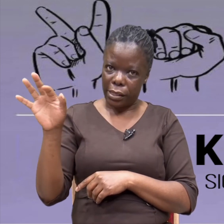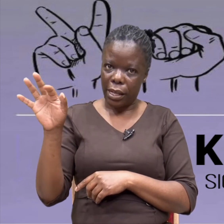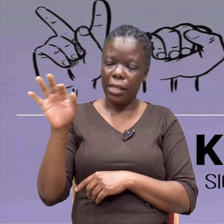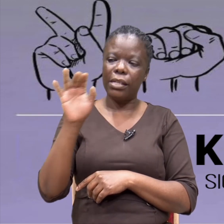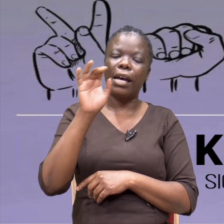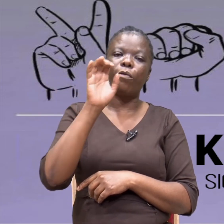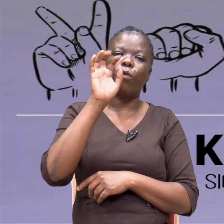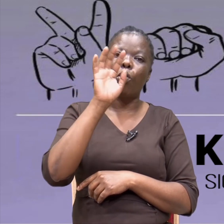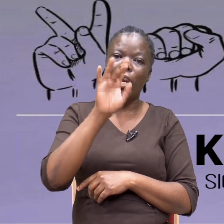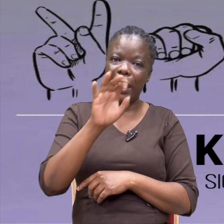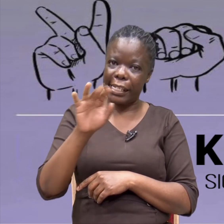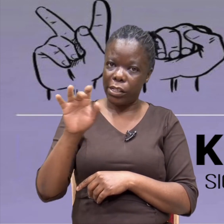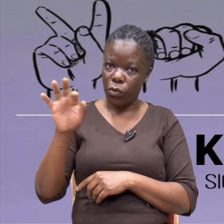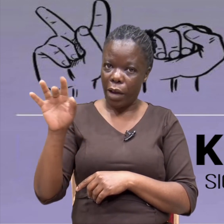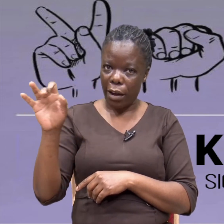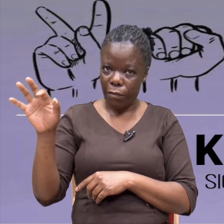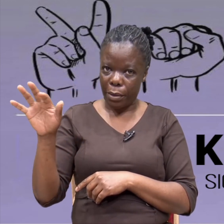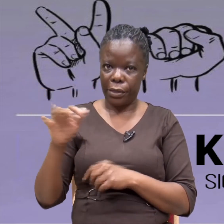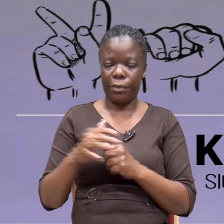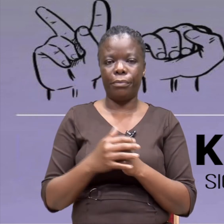this is sign for letters of alphabet.